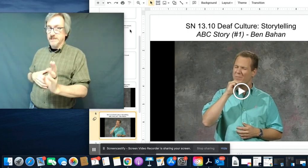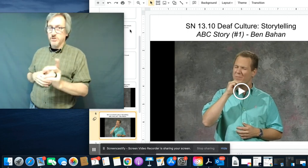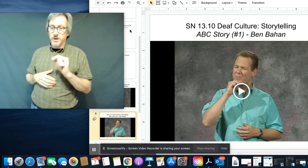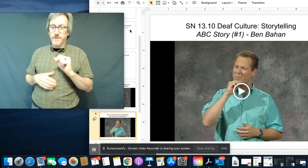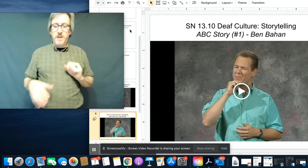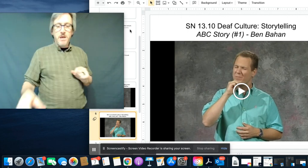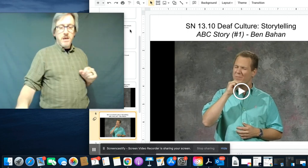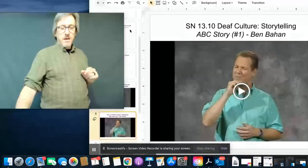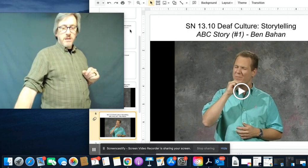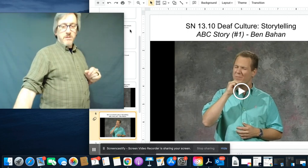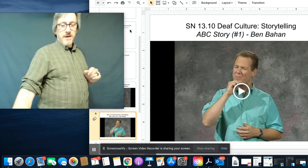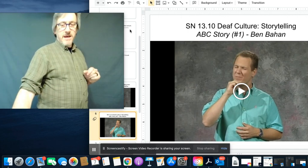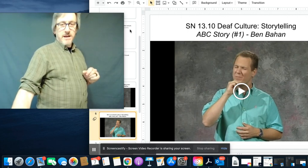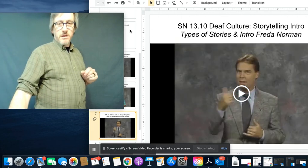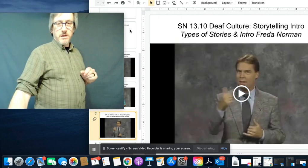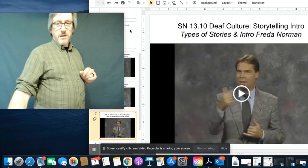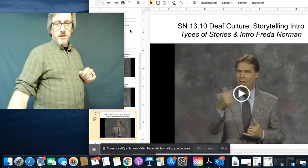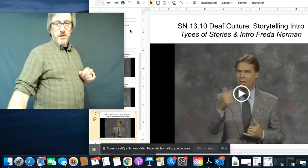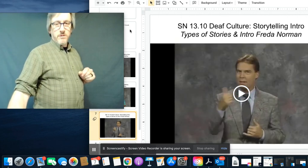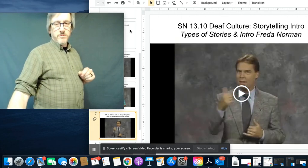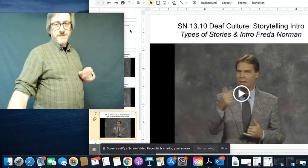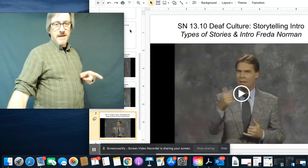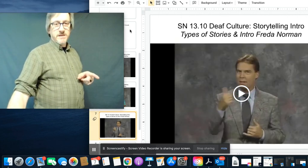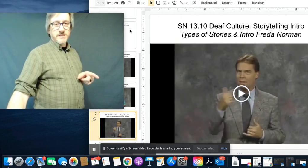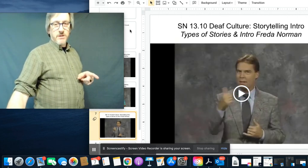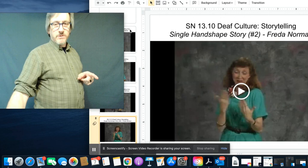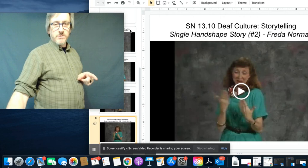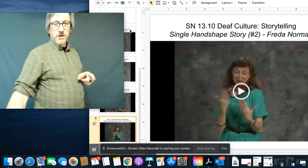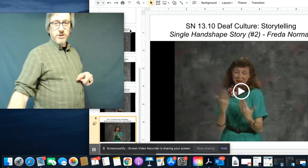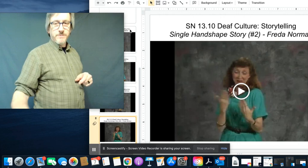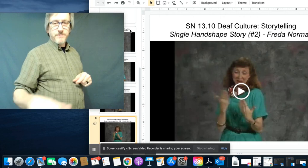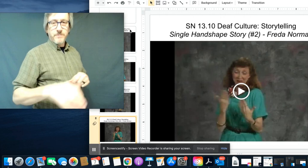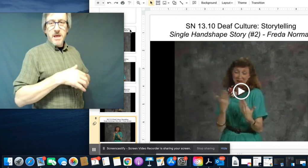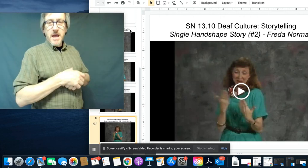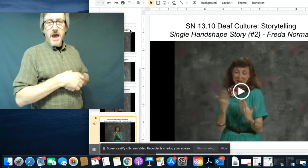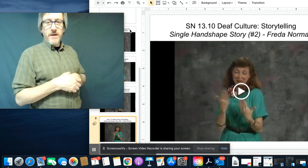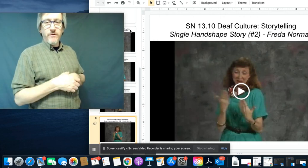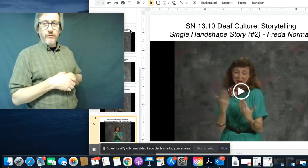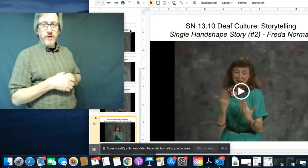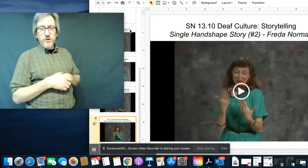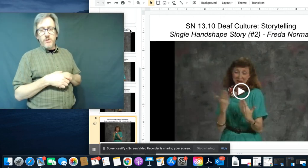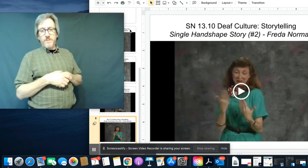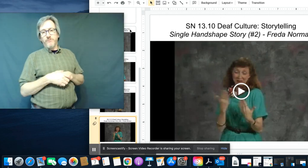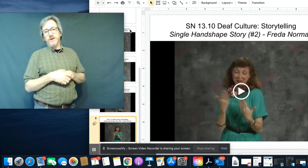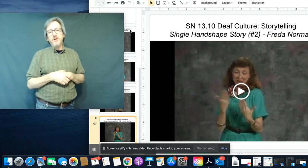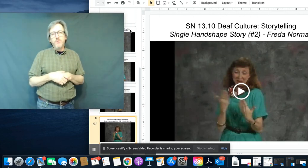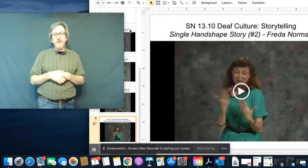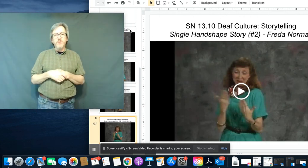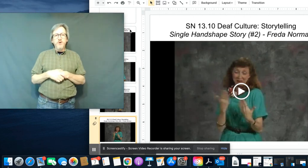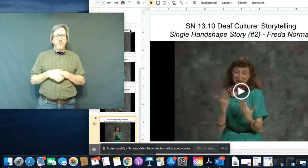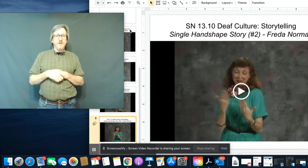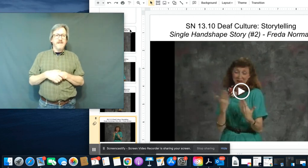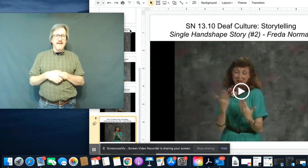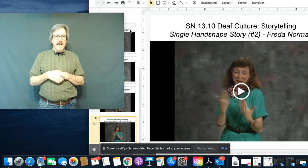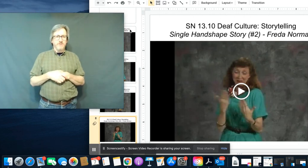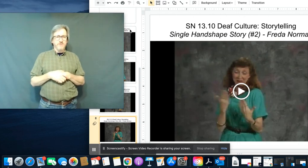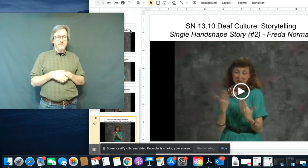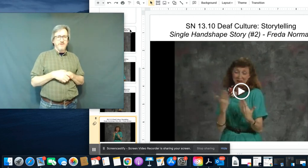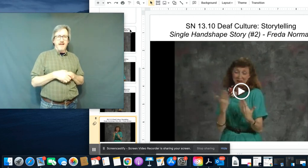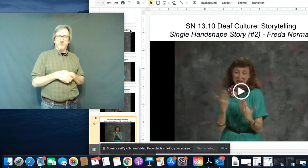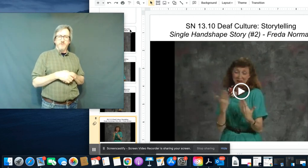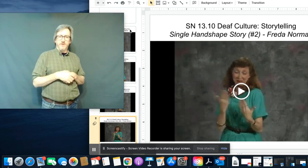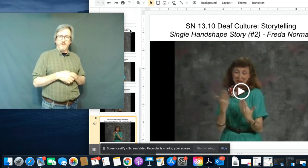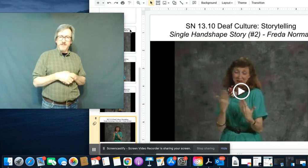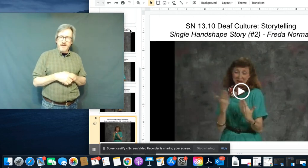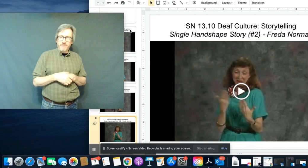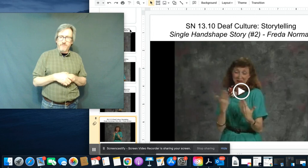ABC story. Then Sam does another introduction. And then Frida Norman. Frida Norman was an actress with the